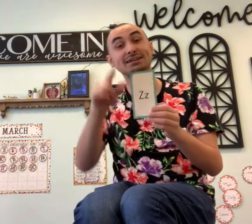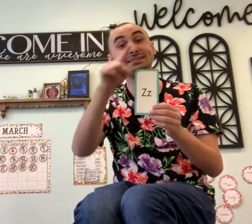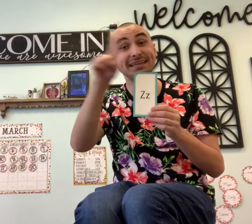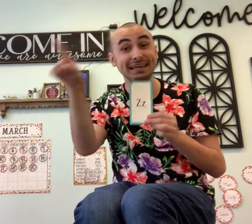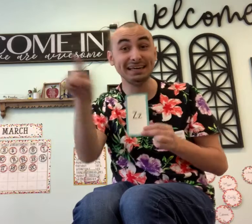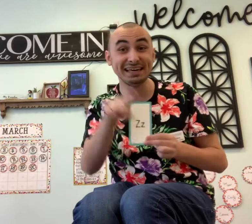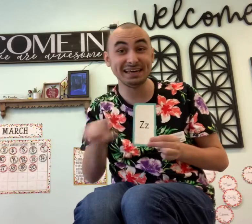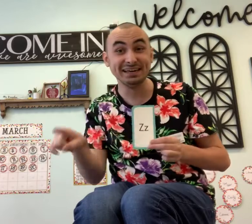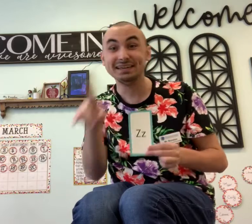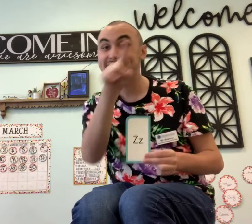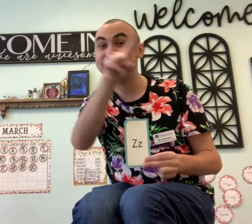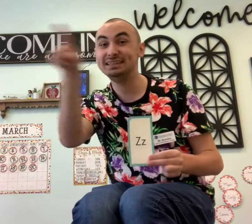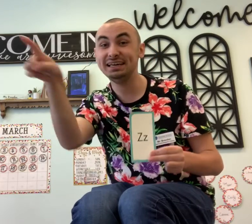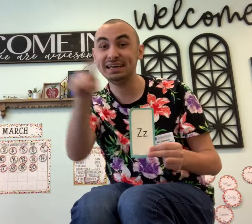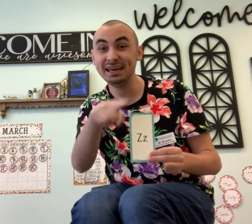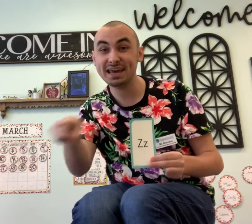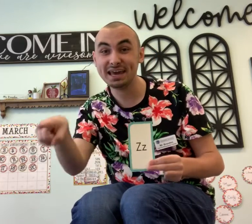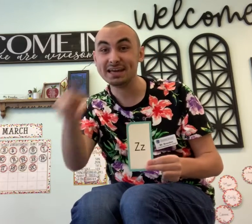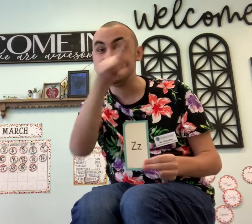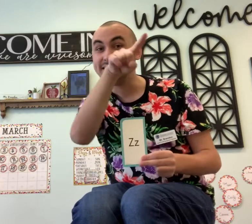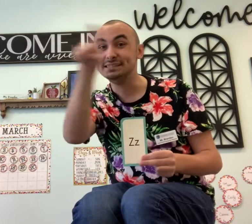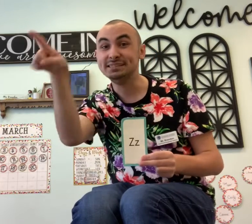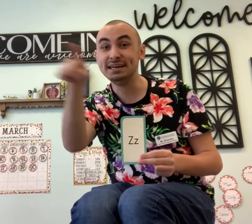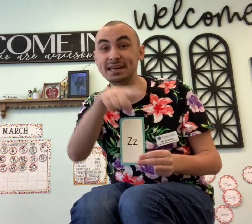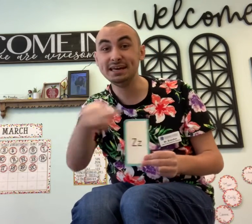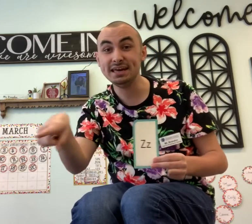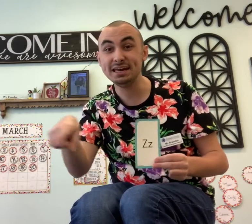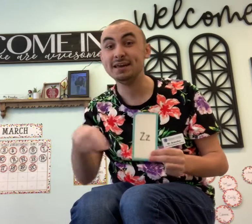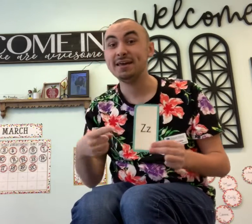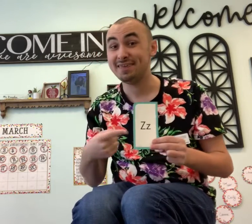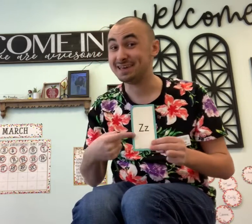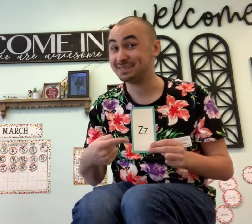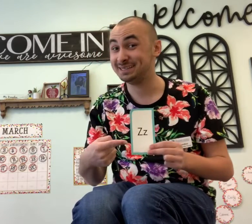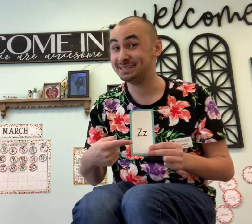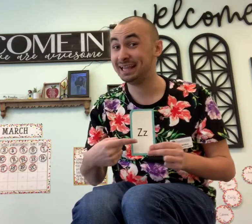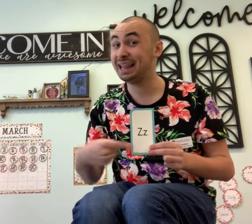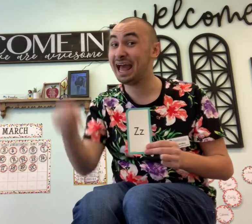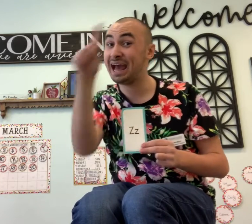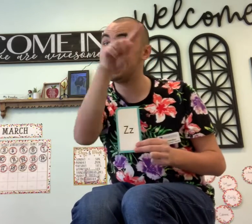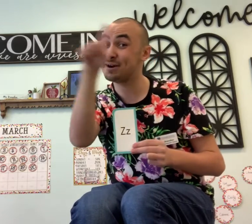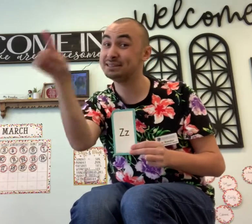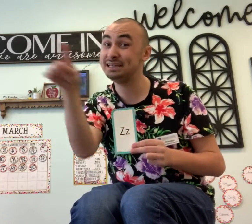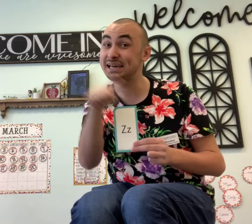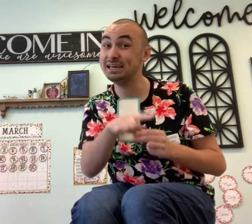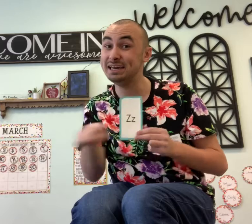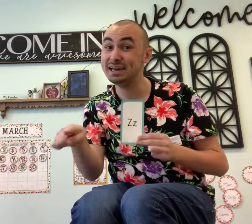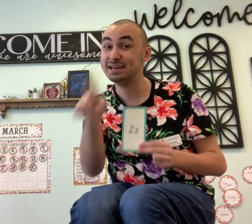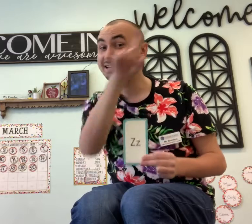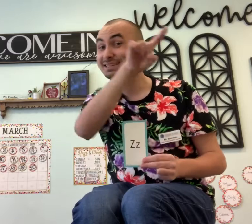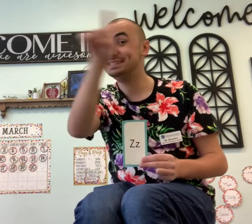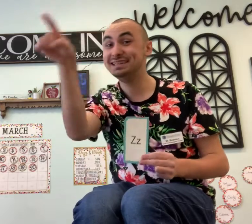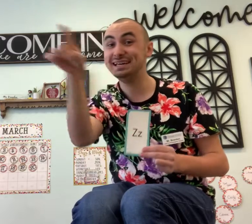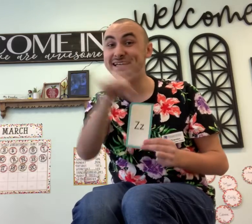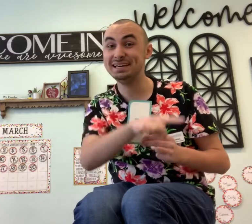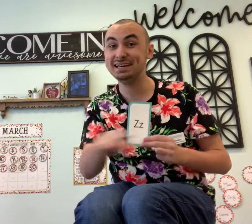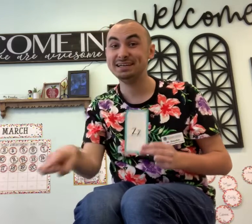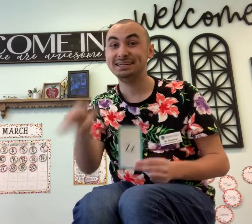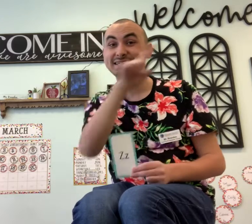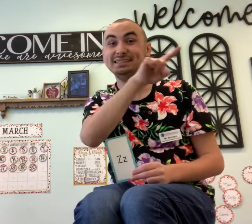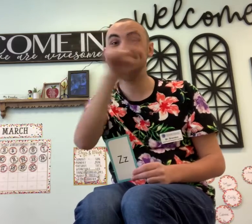Z, Z, Z. This is the letter Z, Z, Z.